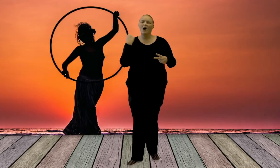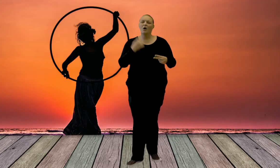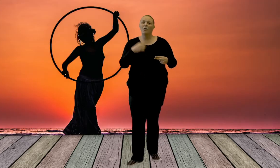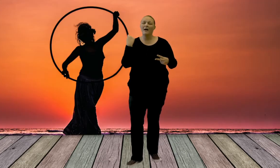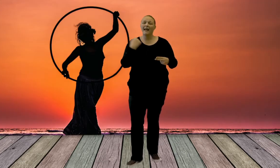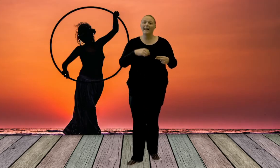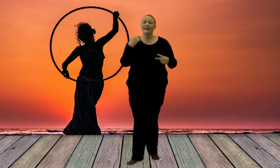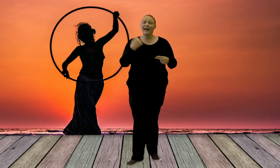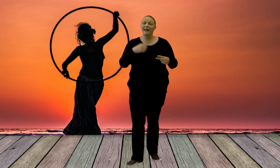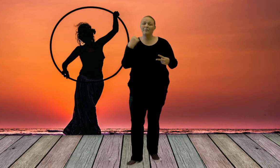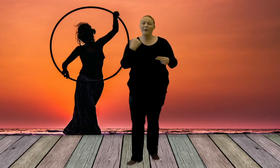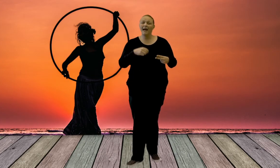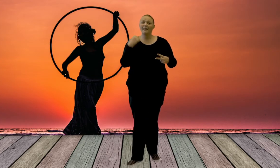Oh, my aunt came back